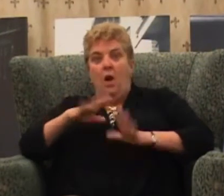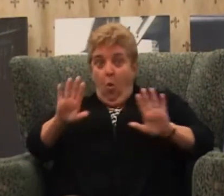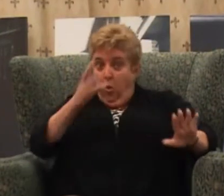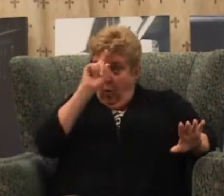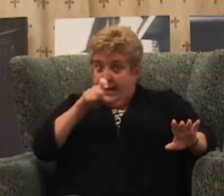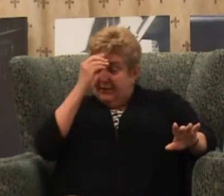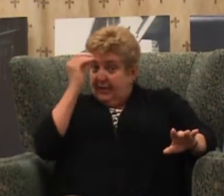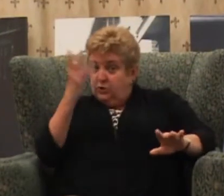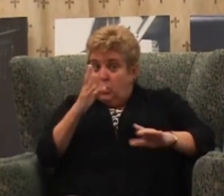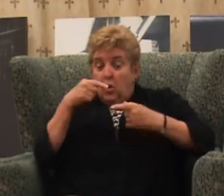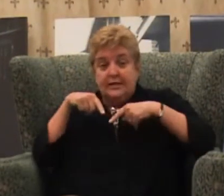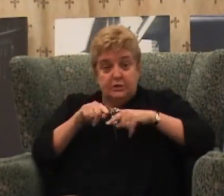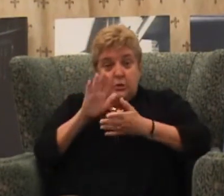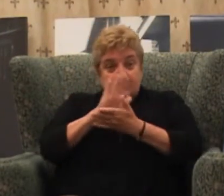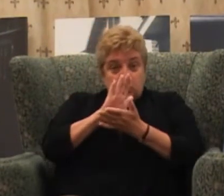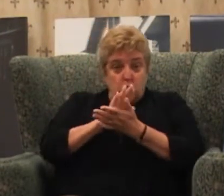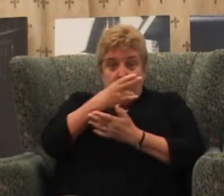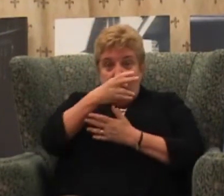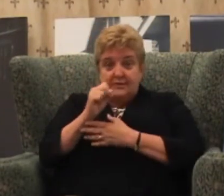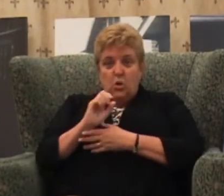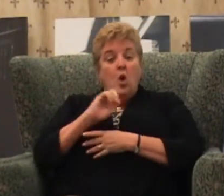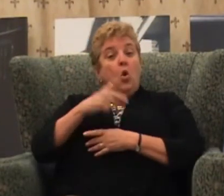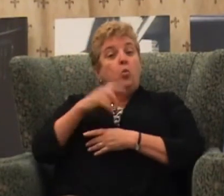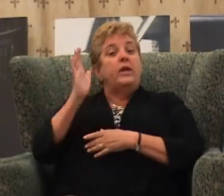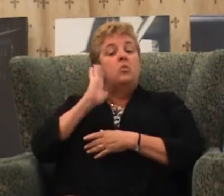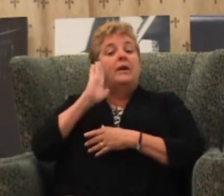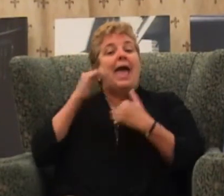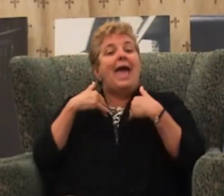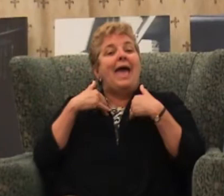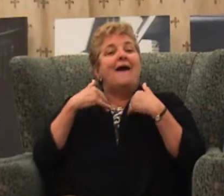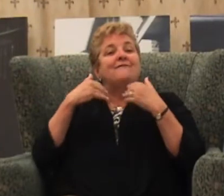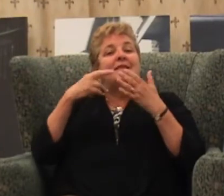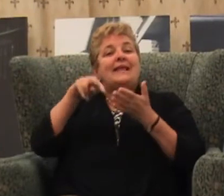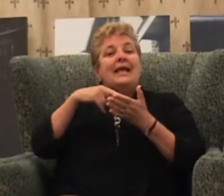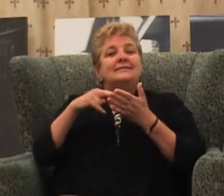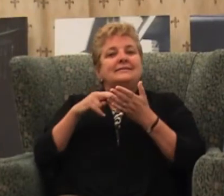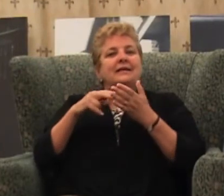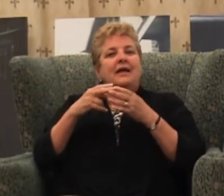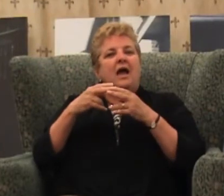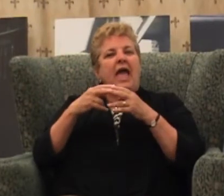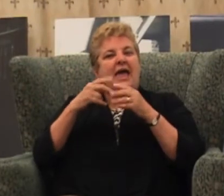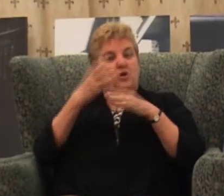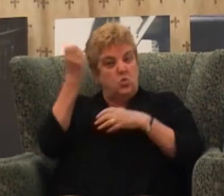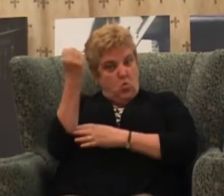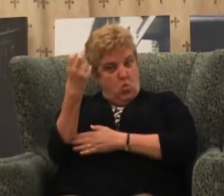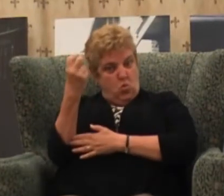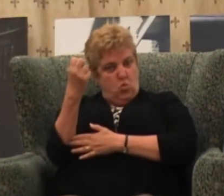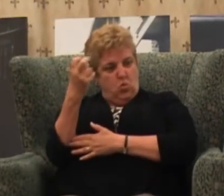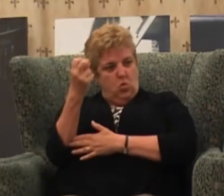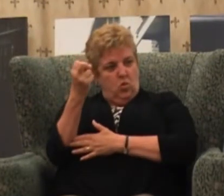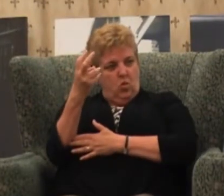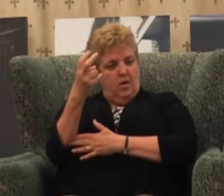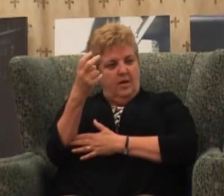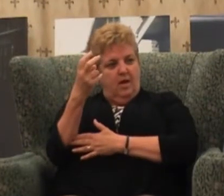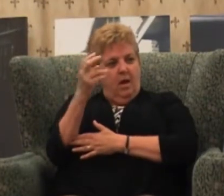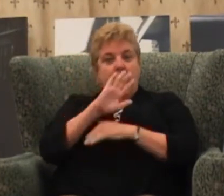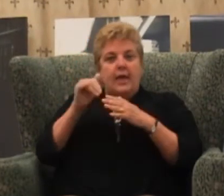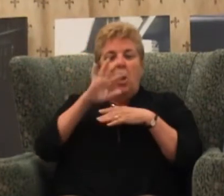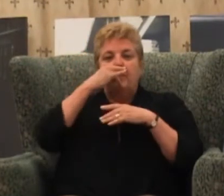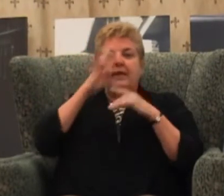I was in school, in high school, we used to have these things called the noon dance, where they would have all the kids come together for a